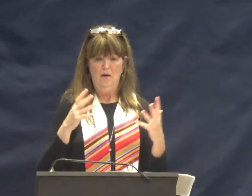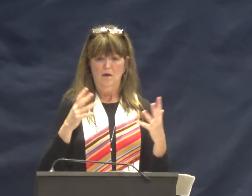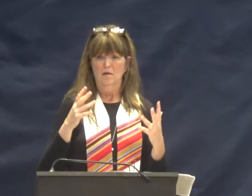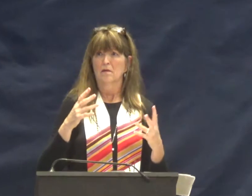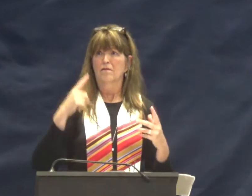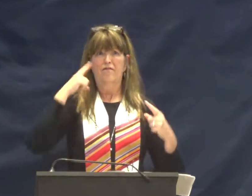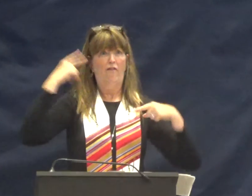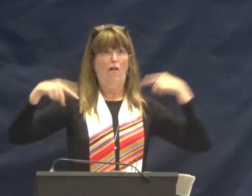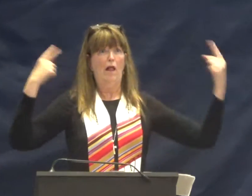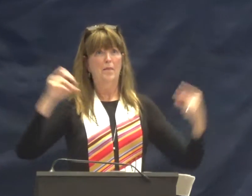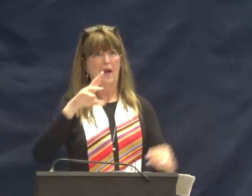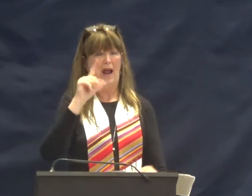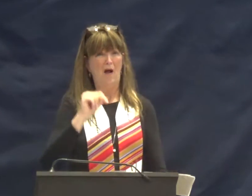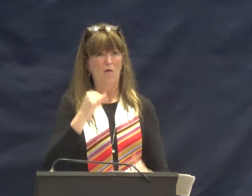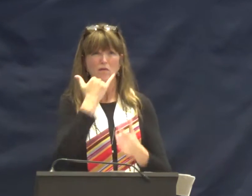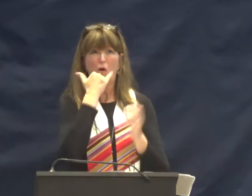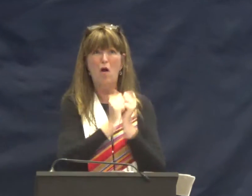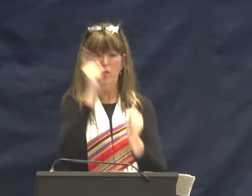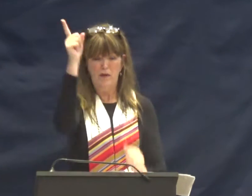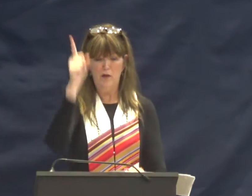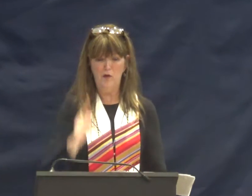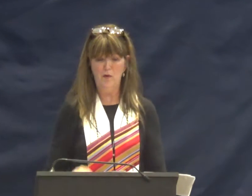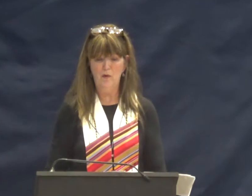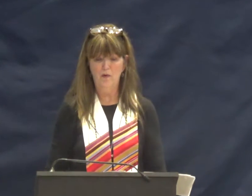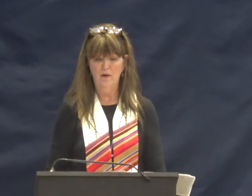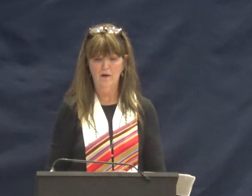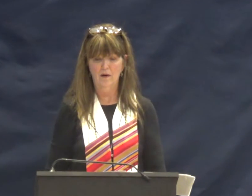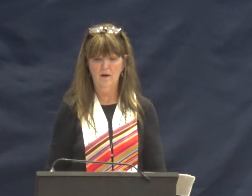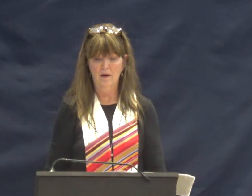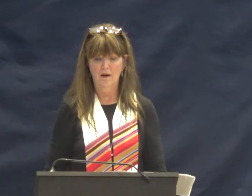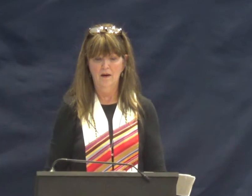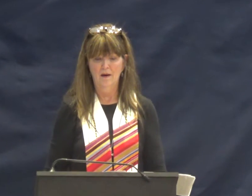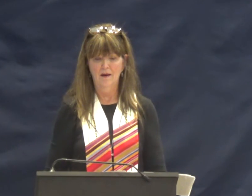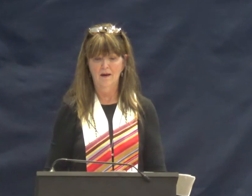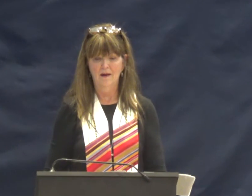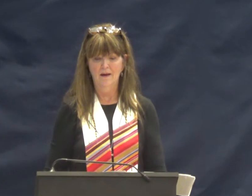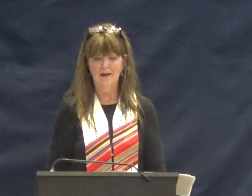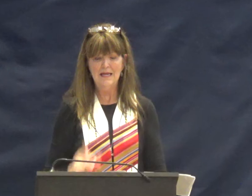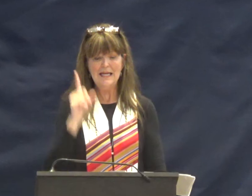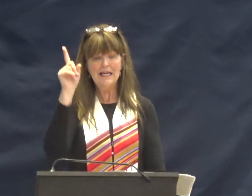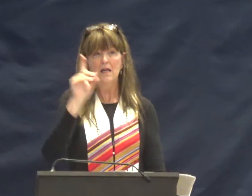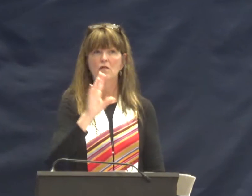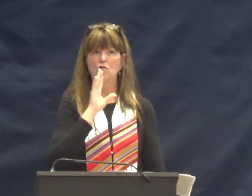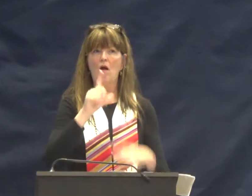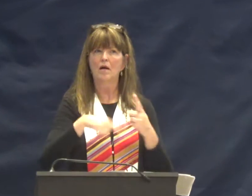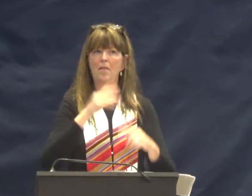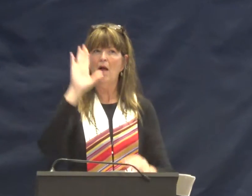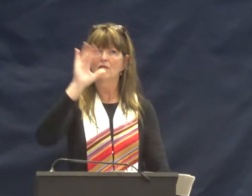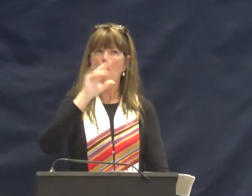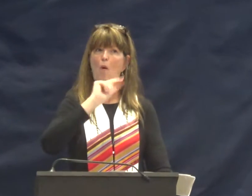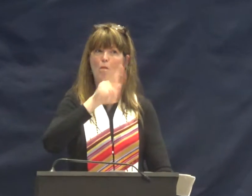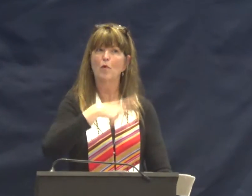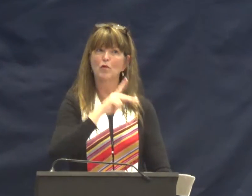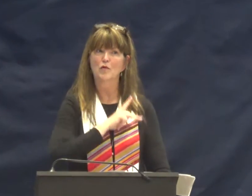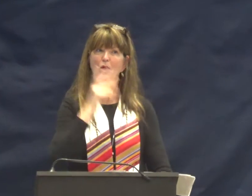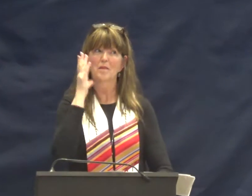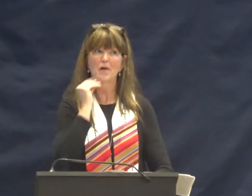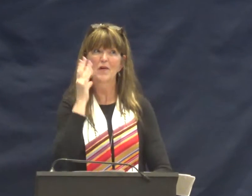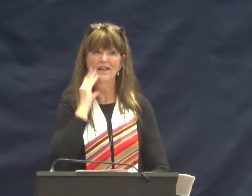subscribing to the Pax Romana or the Roman way of life, they thought he was crazy and asked him, what is wrong with you?